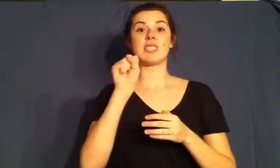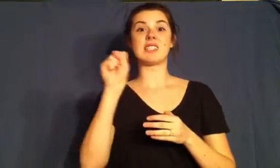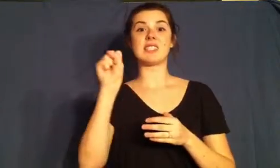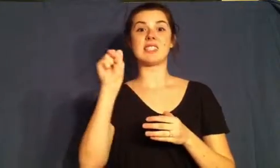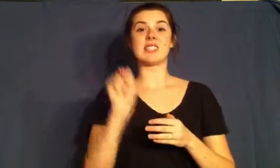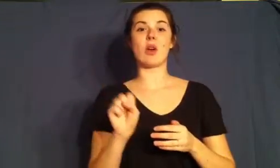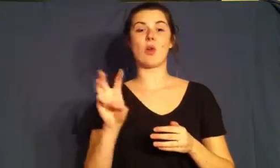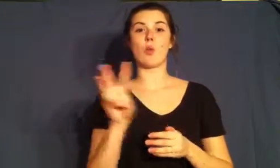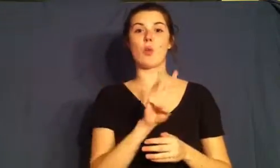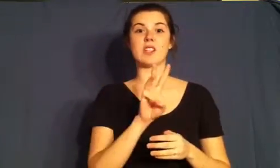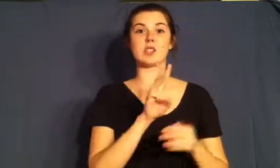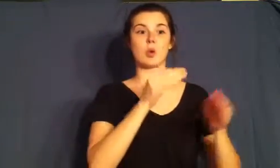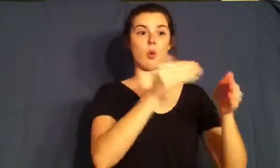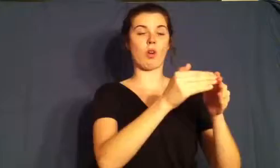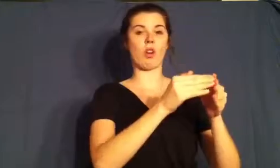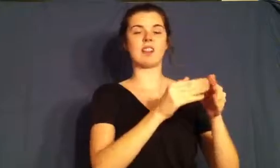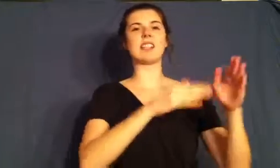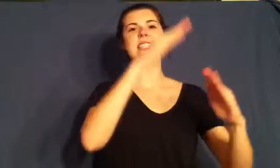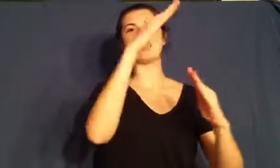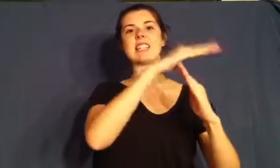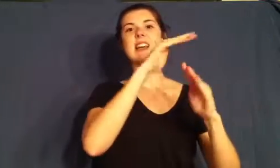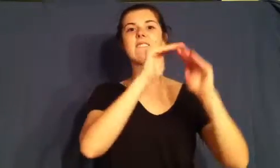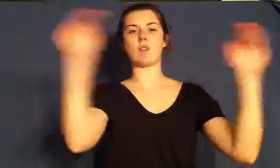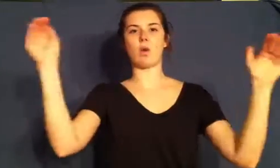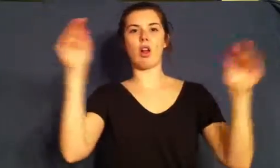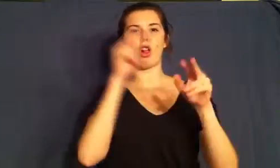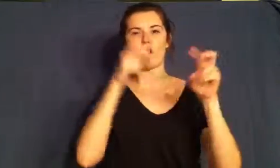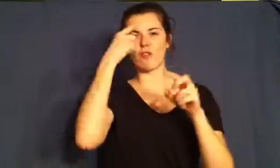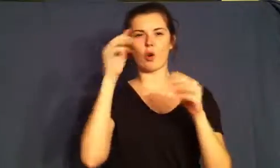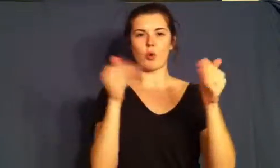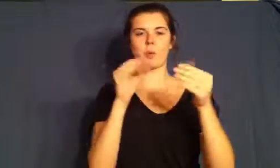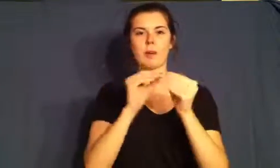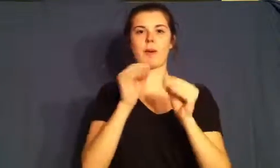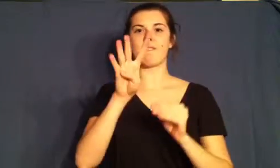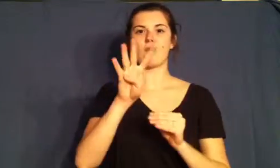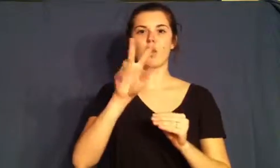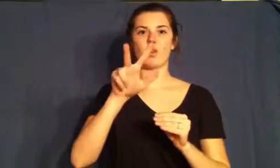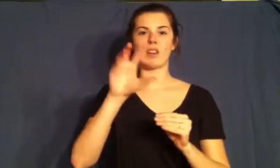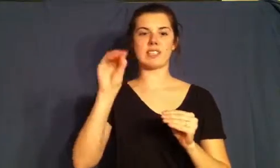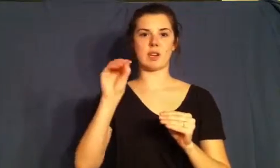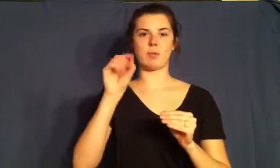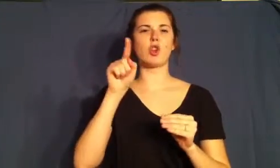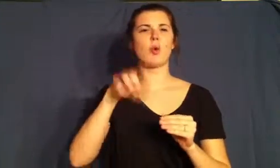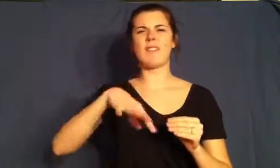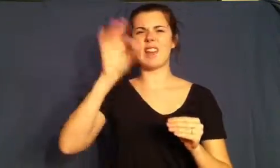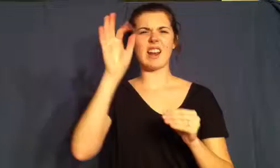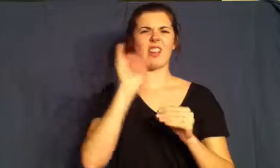4th floor, that's the top floor. Look for room number 430, and you'll find in that room Carolyn Baxter,